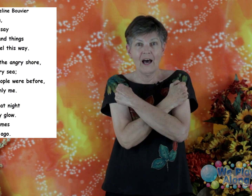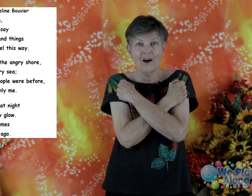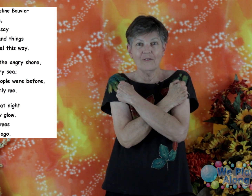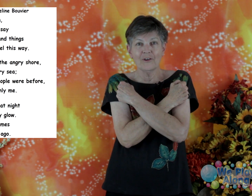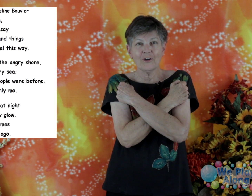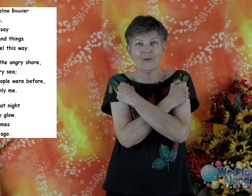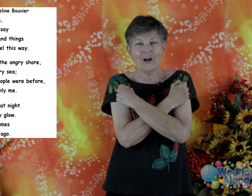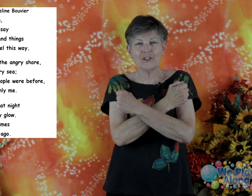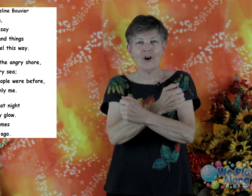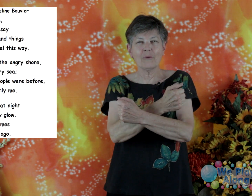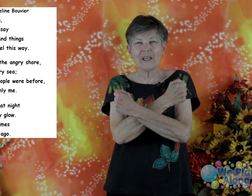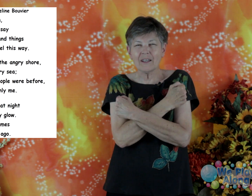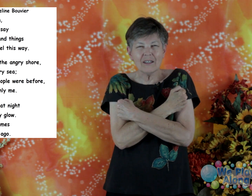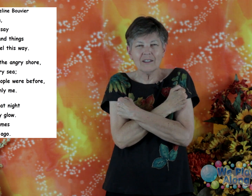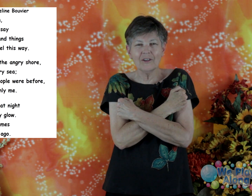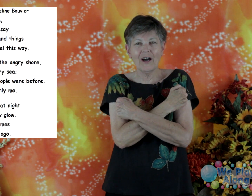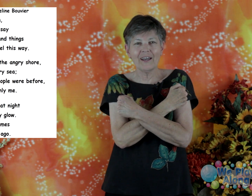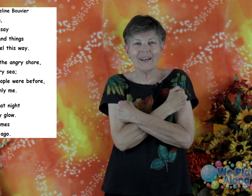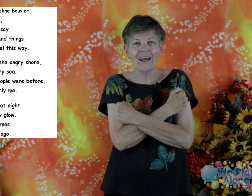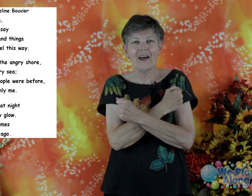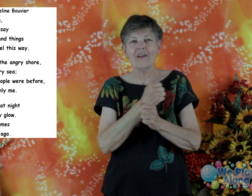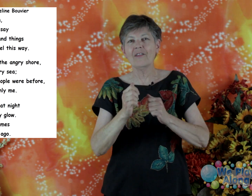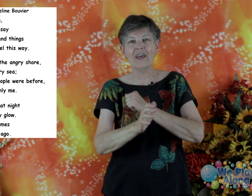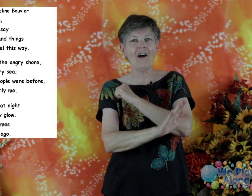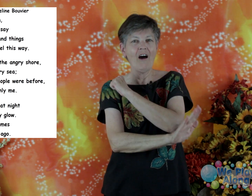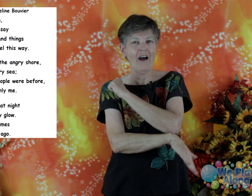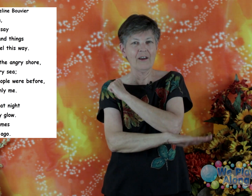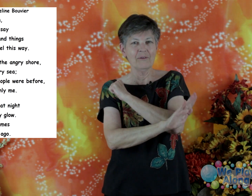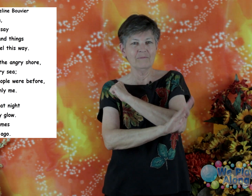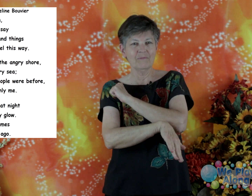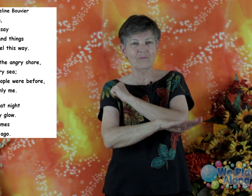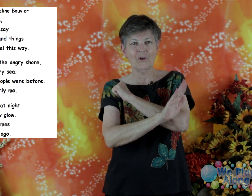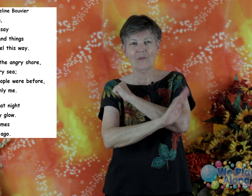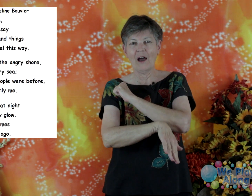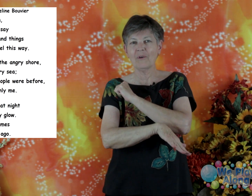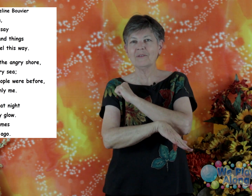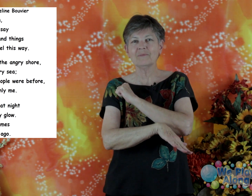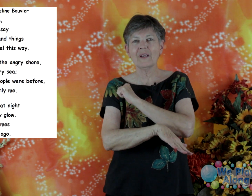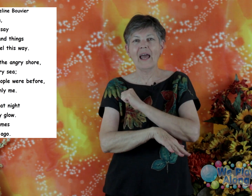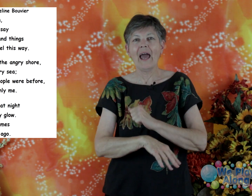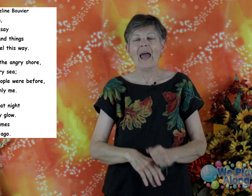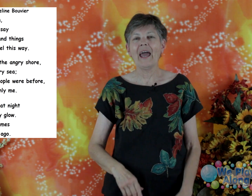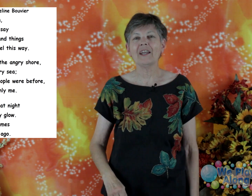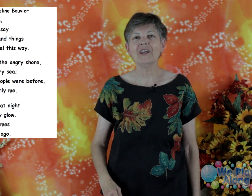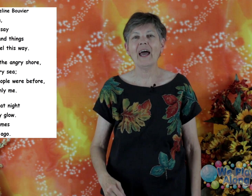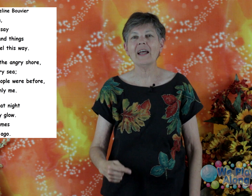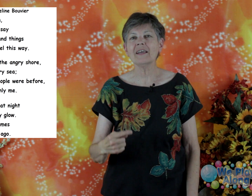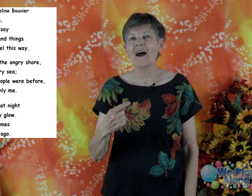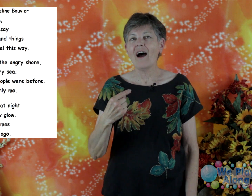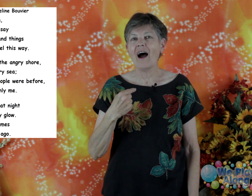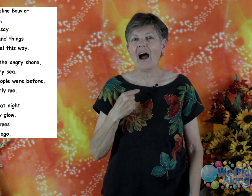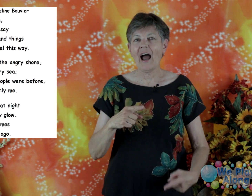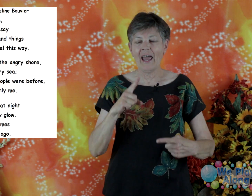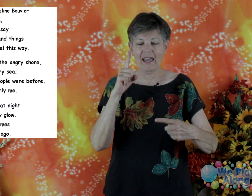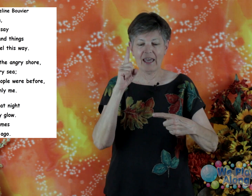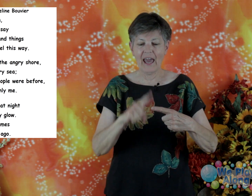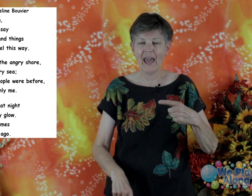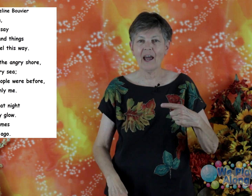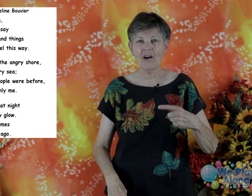love. You're going to cross your arms like you hug it. The autumn, you know that one. And yet I